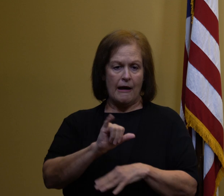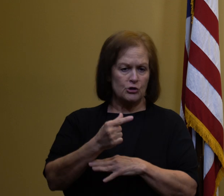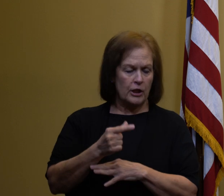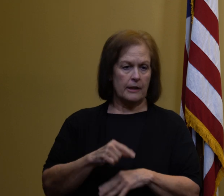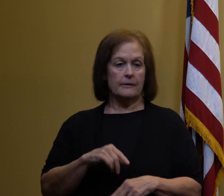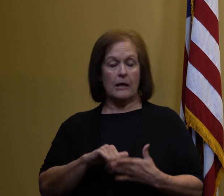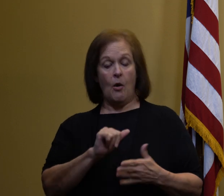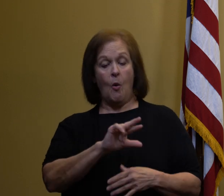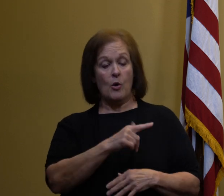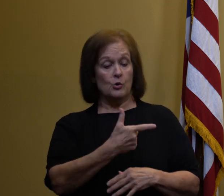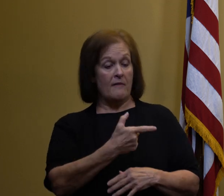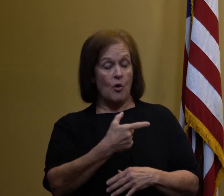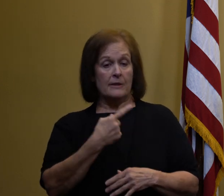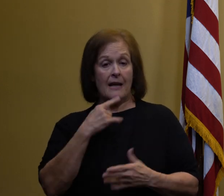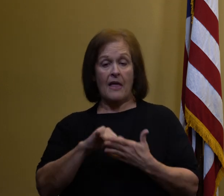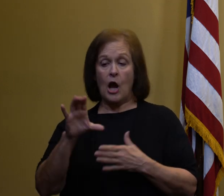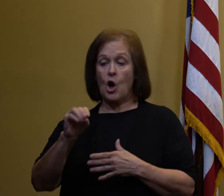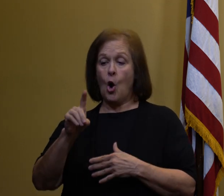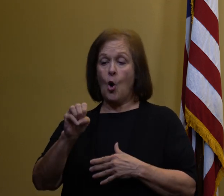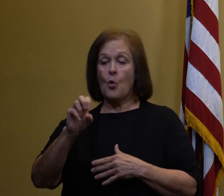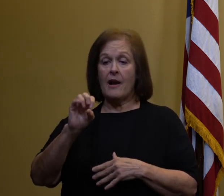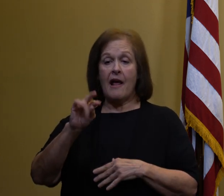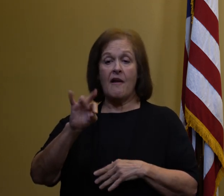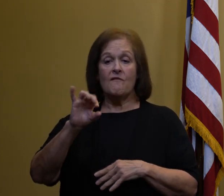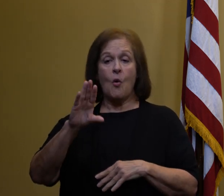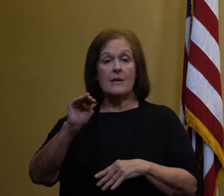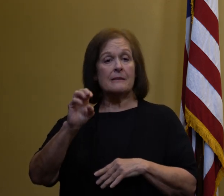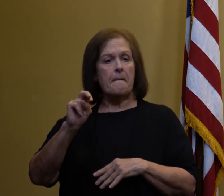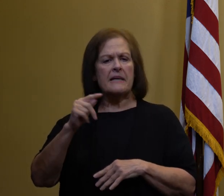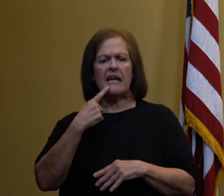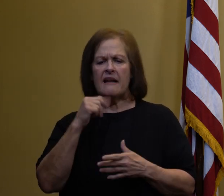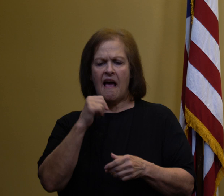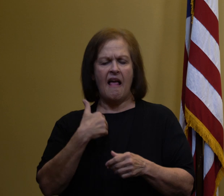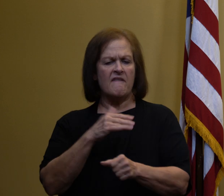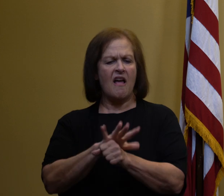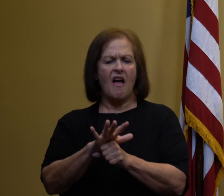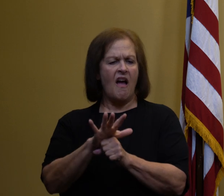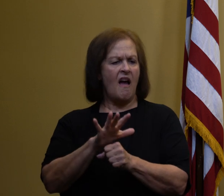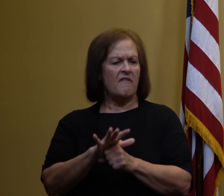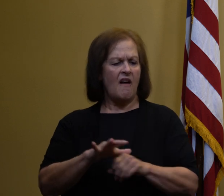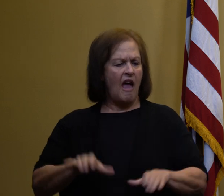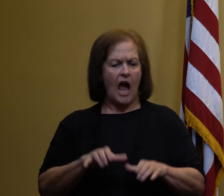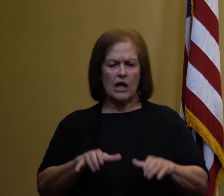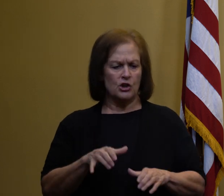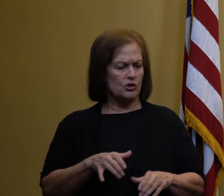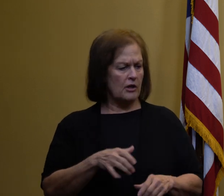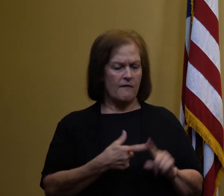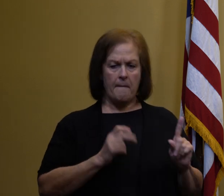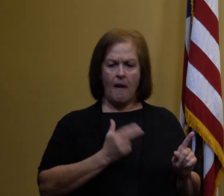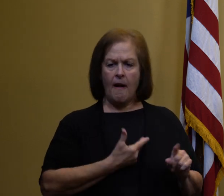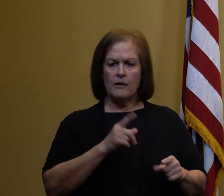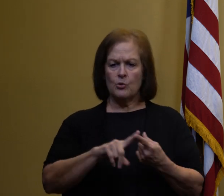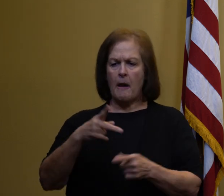the 21st, claiming code enforcement has not placed enough enforcement actions relative to Plaza